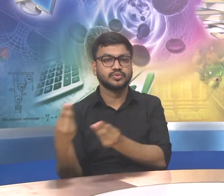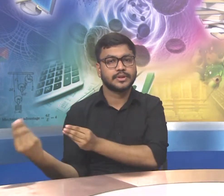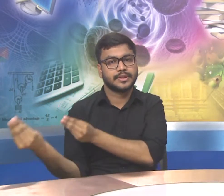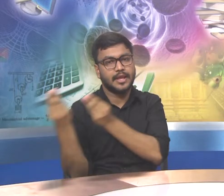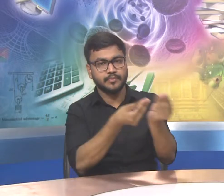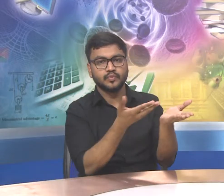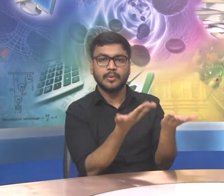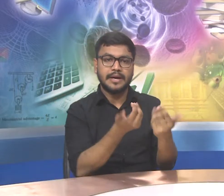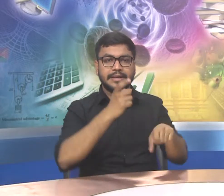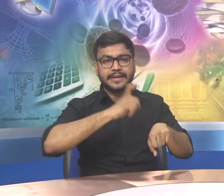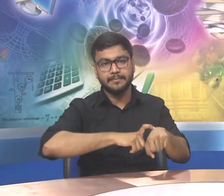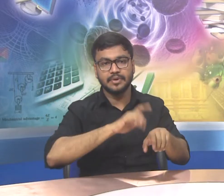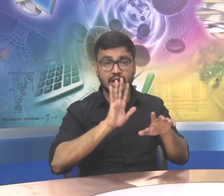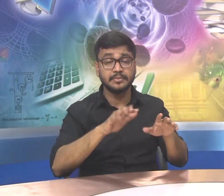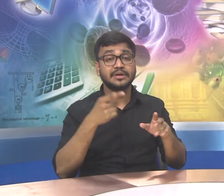Generally, commercial banks